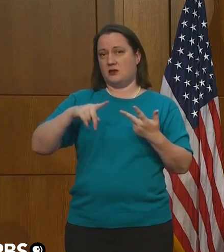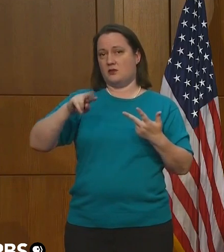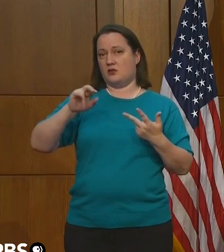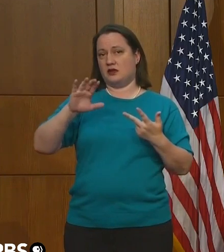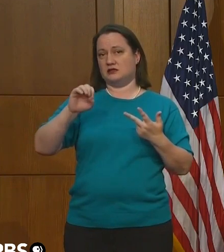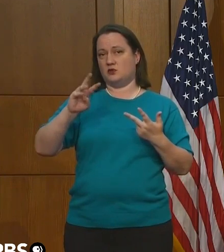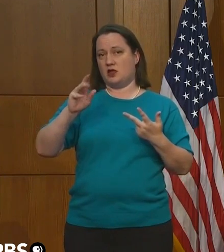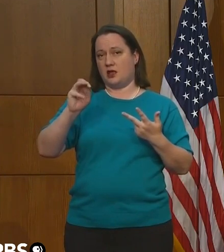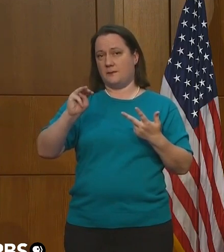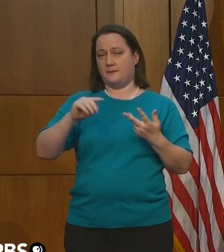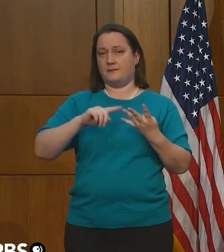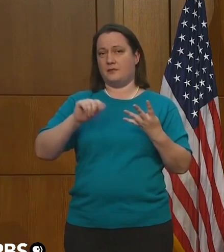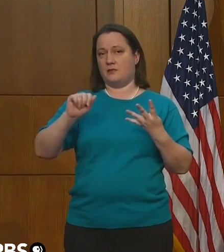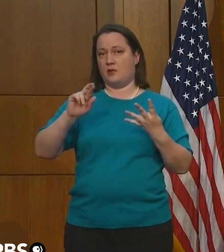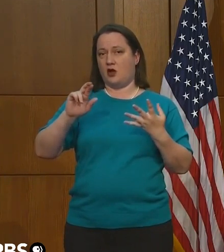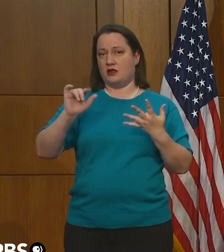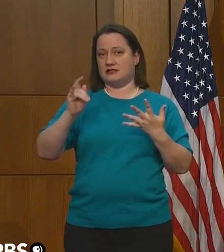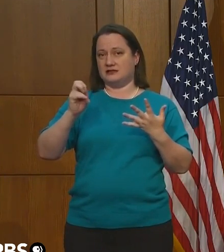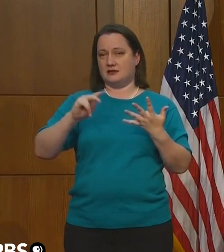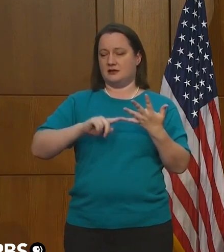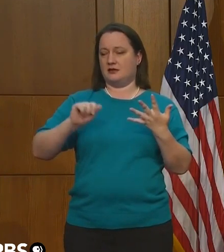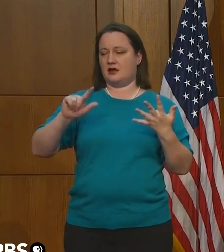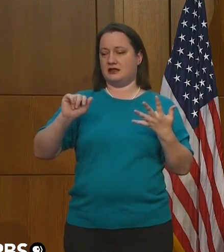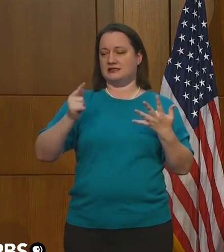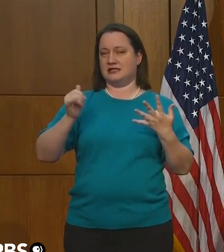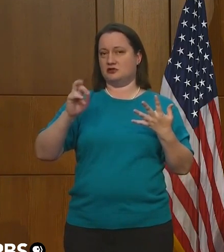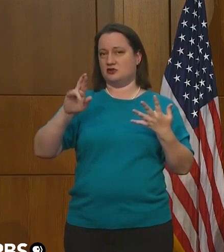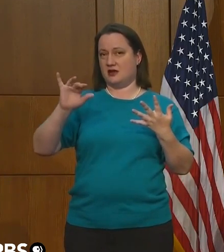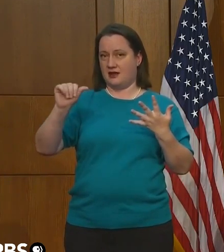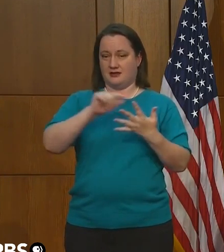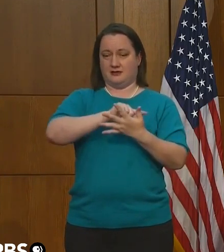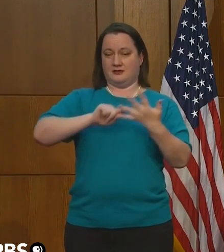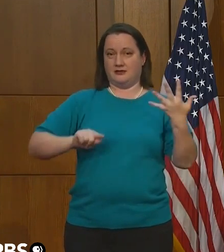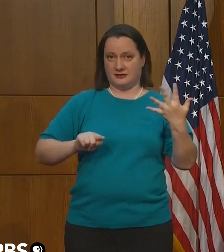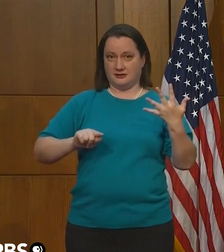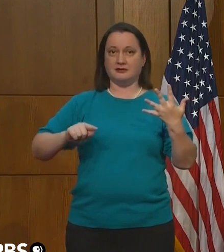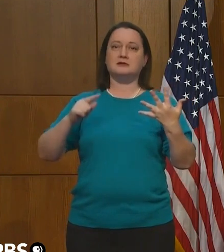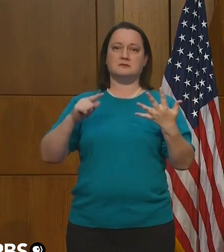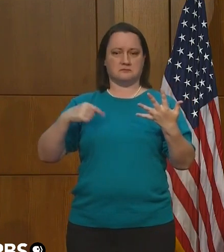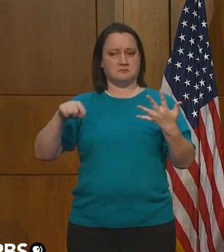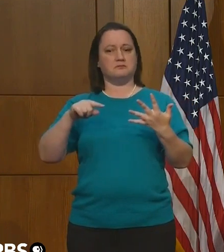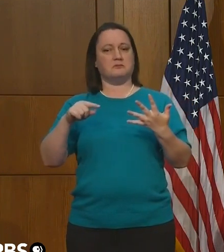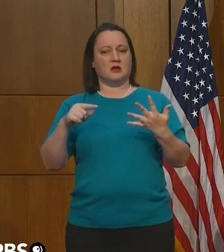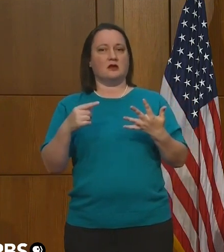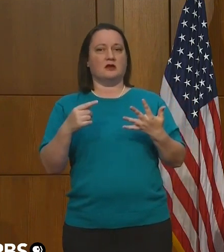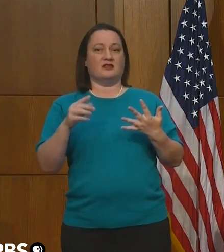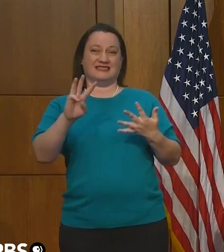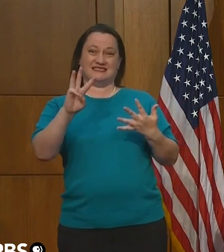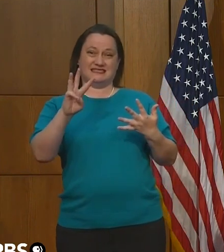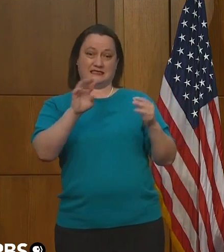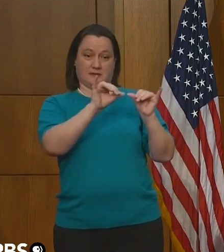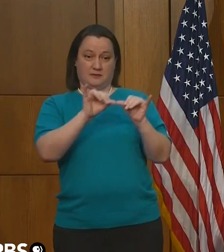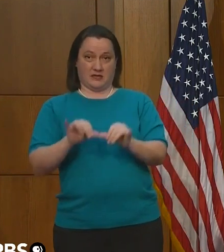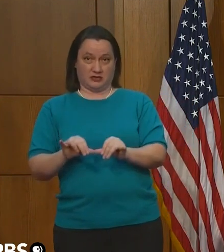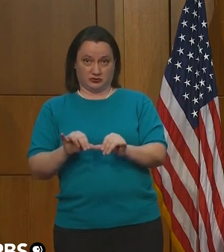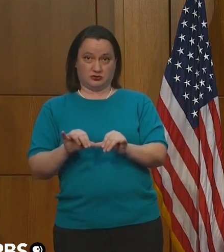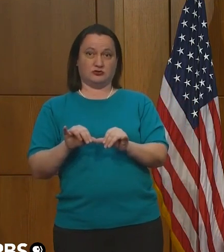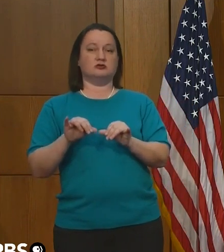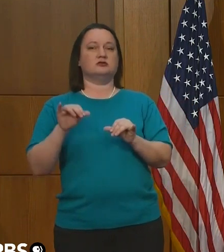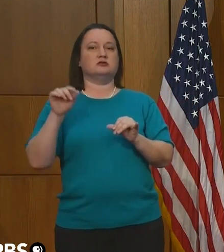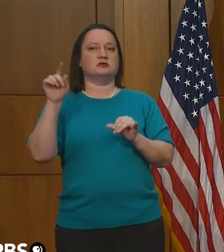William, Arlington, and Alexandria. They wrote that Northern Virginia has met 4 of the 6 April the